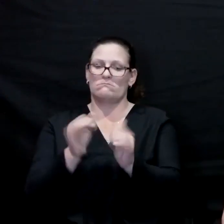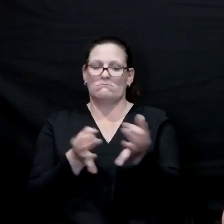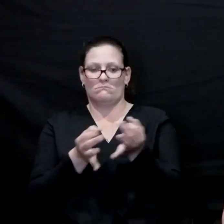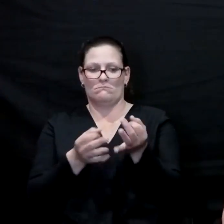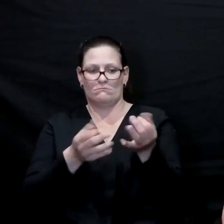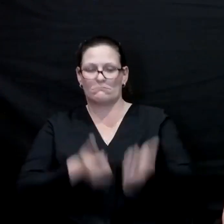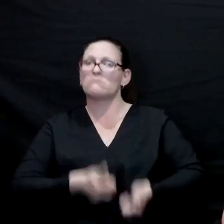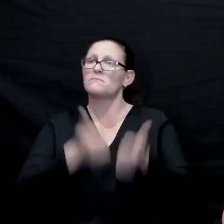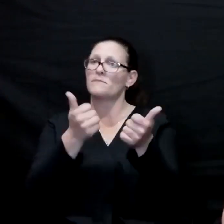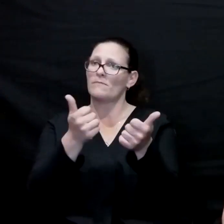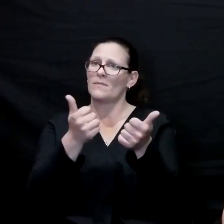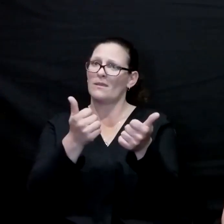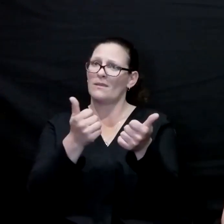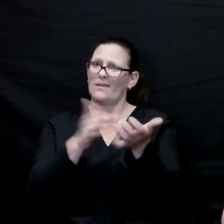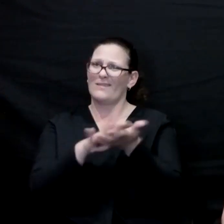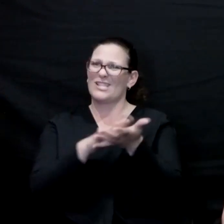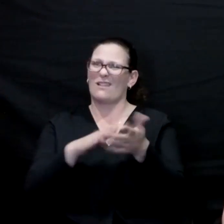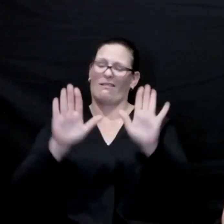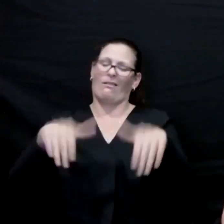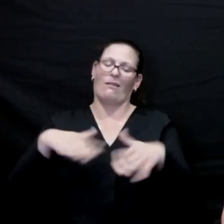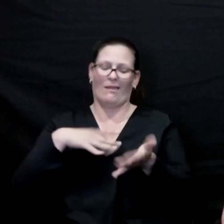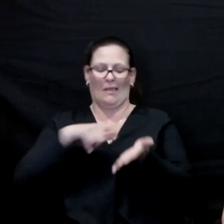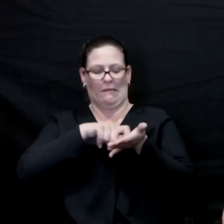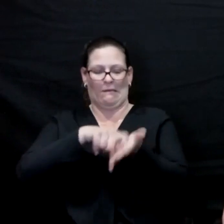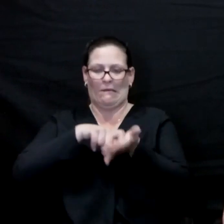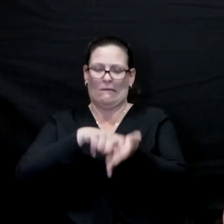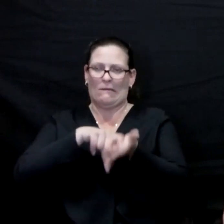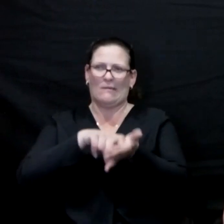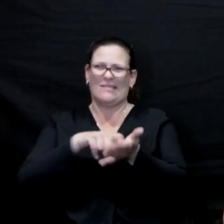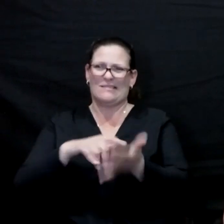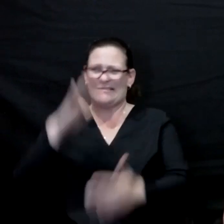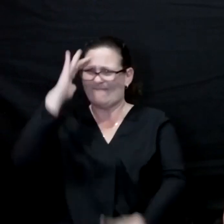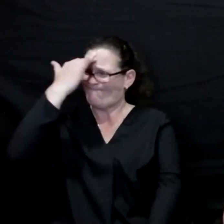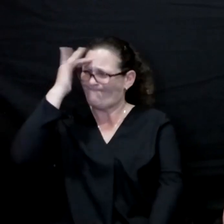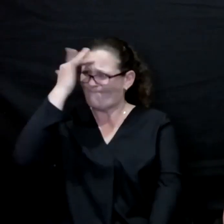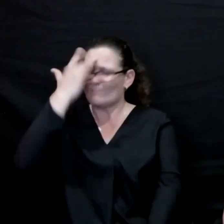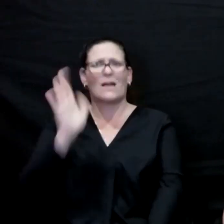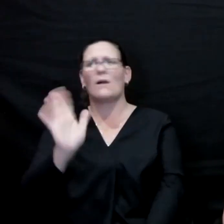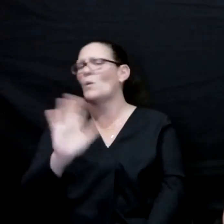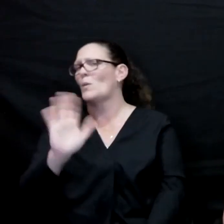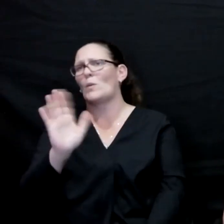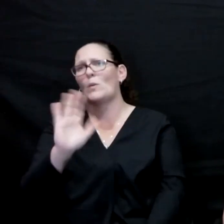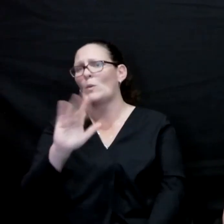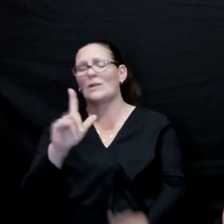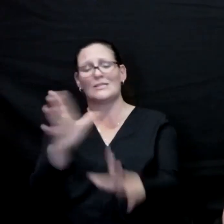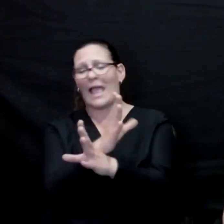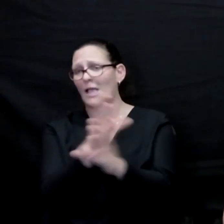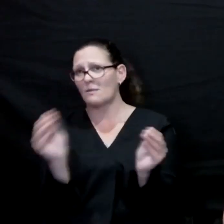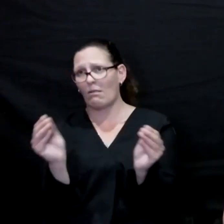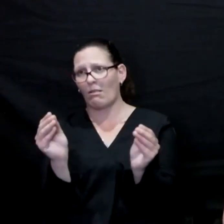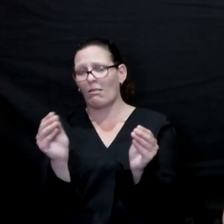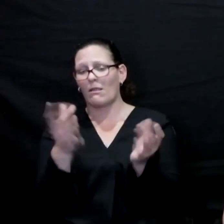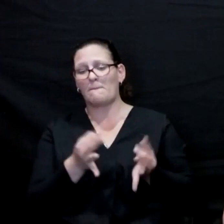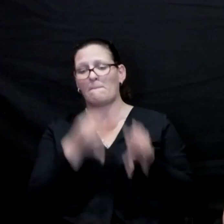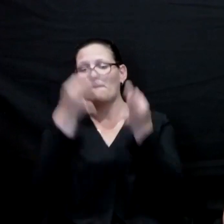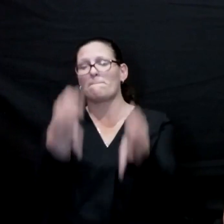paper. Cancel the meeting and make sure you have an Northland interpreter with you.